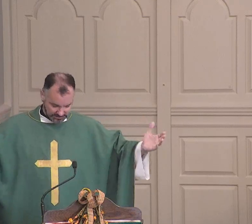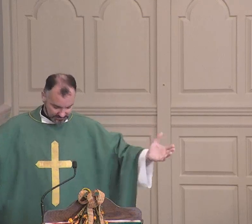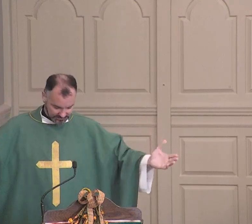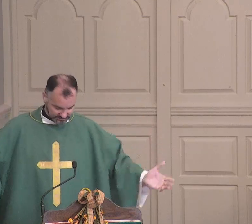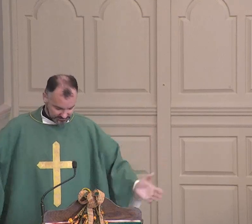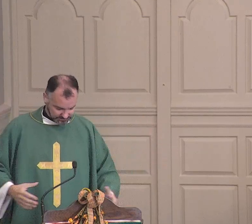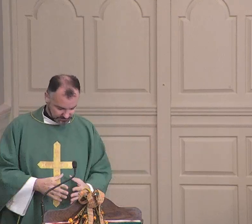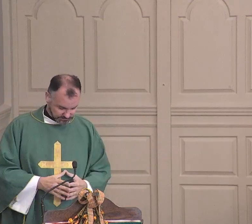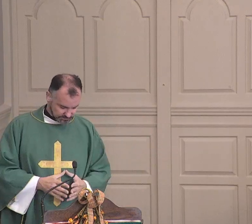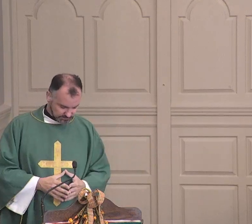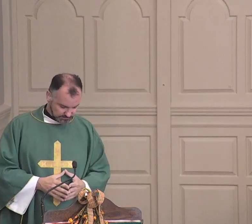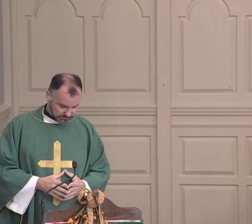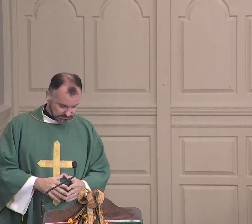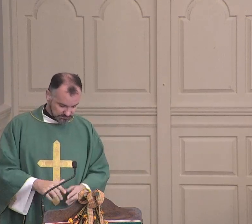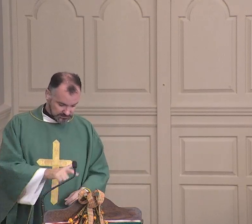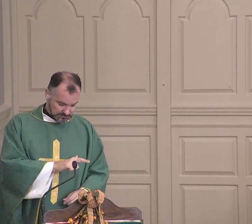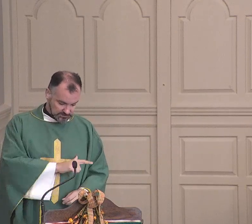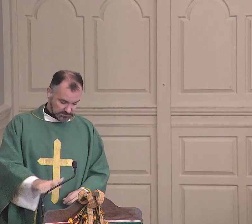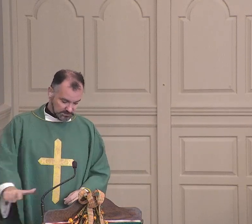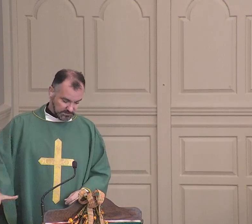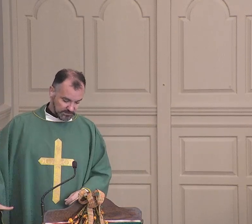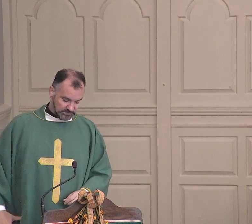alleluia.